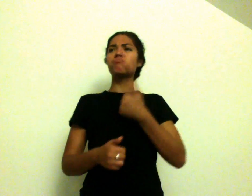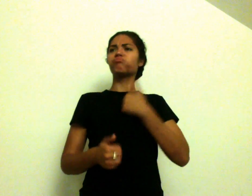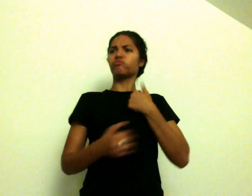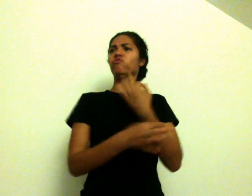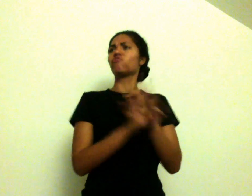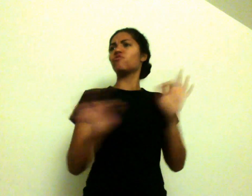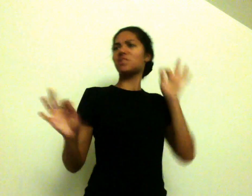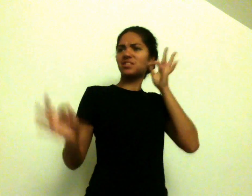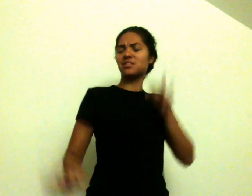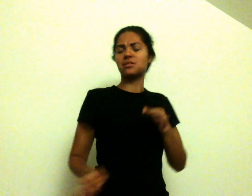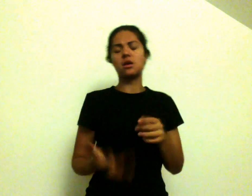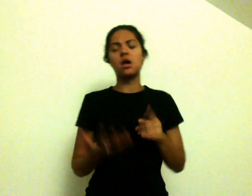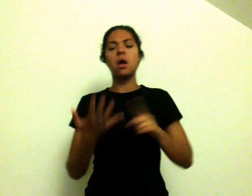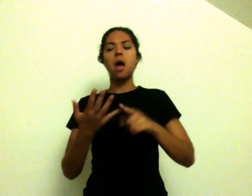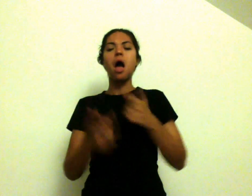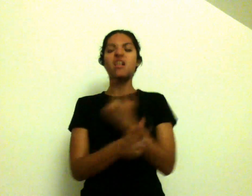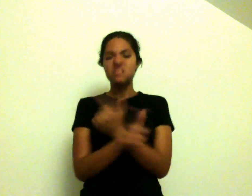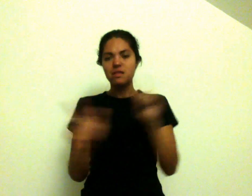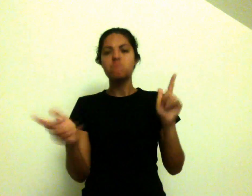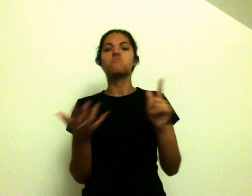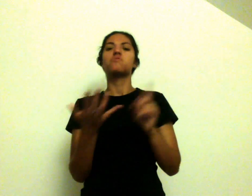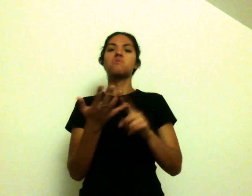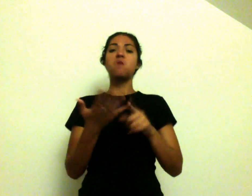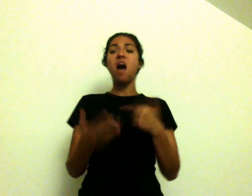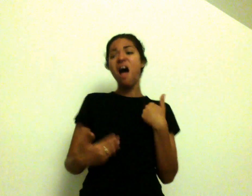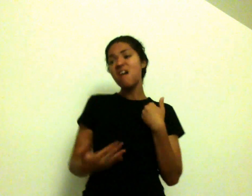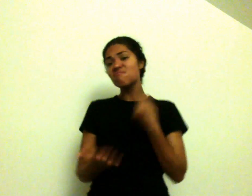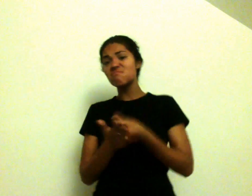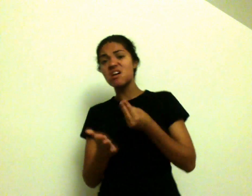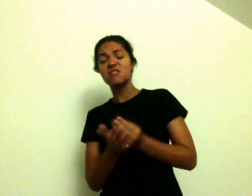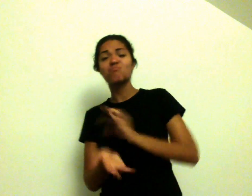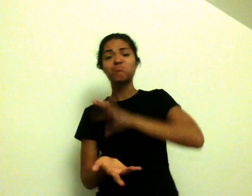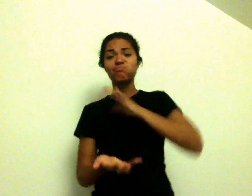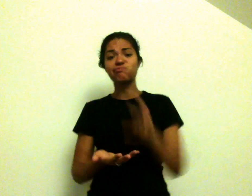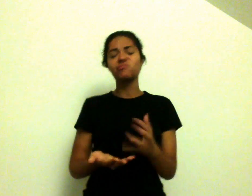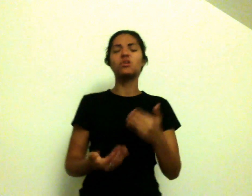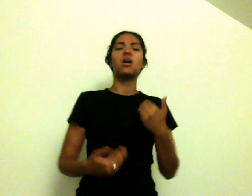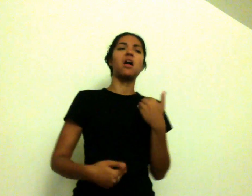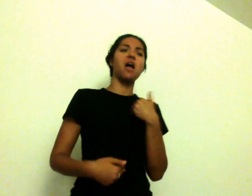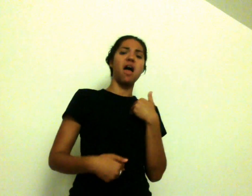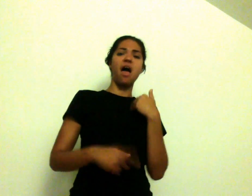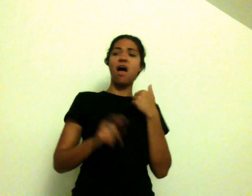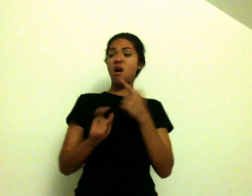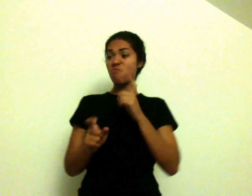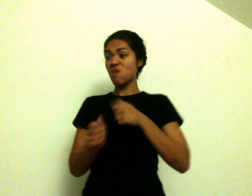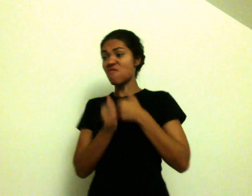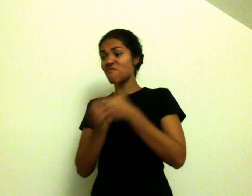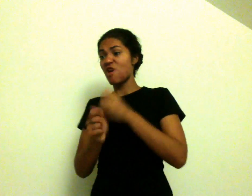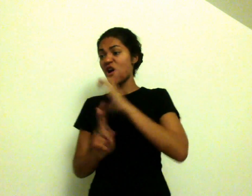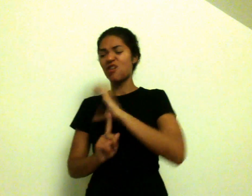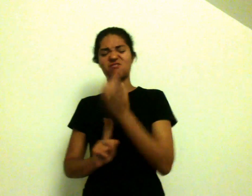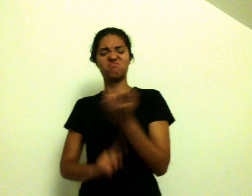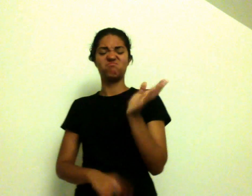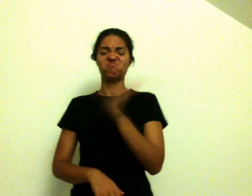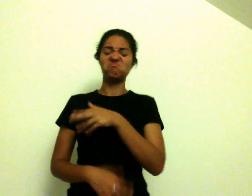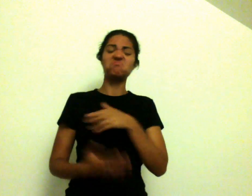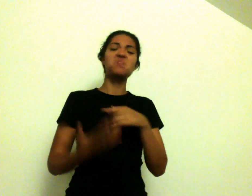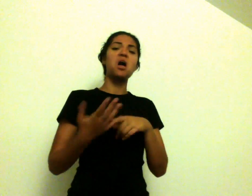on social justice, and enjoying city life, and country living, and simplicity, and graciousness, and reading, and good